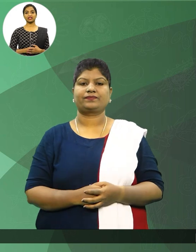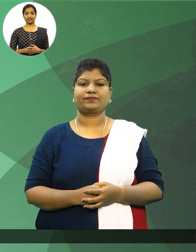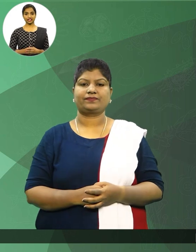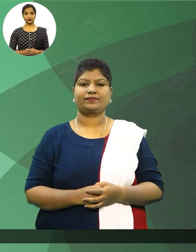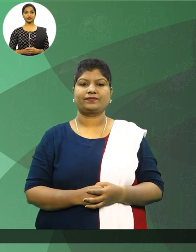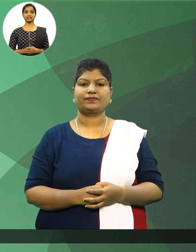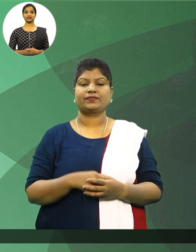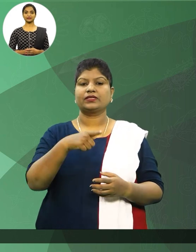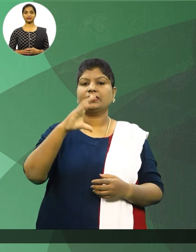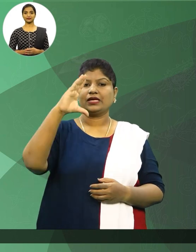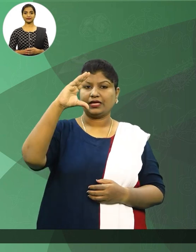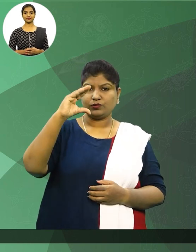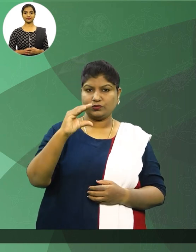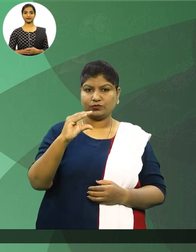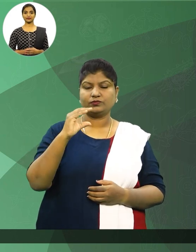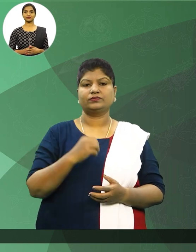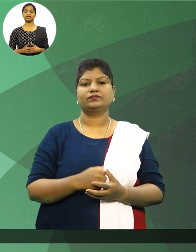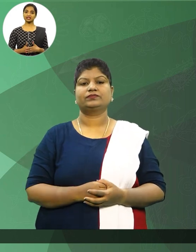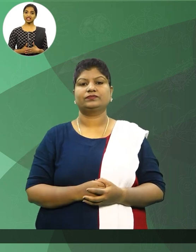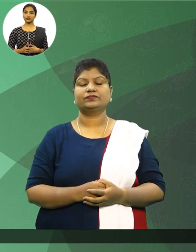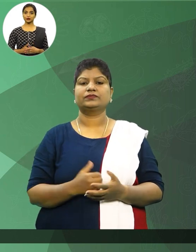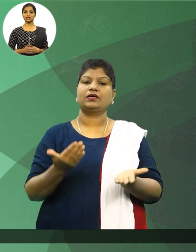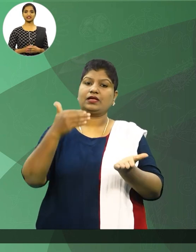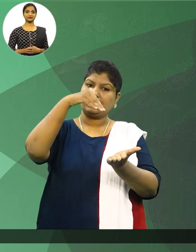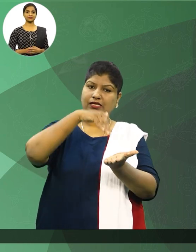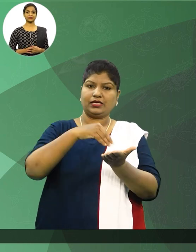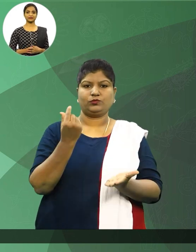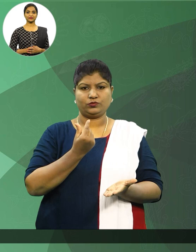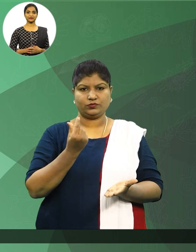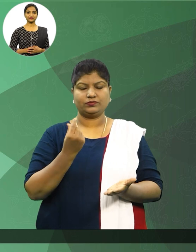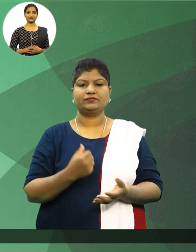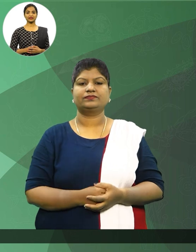Reduce. Reduce. Recycle.